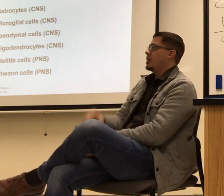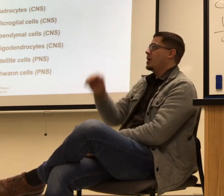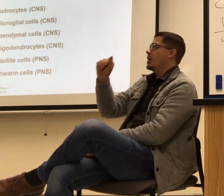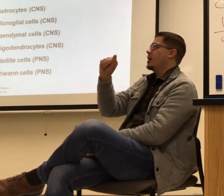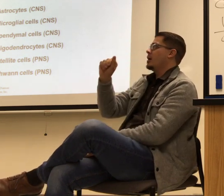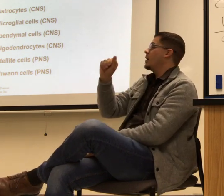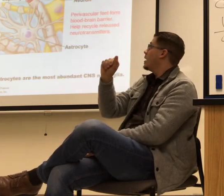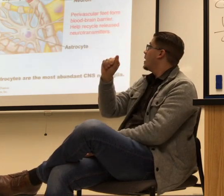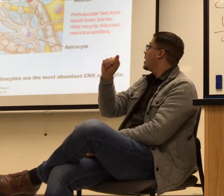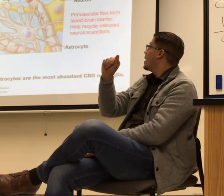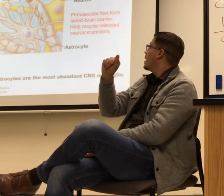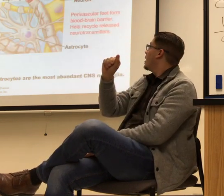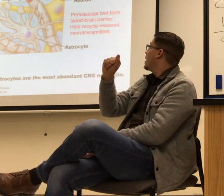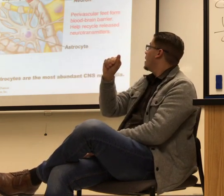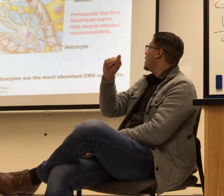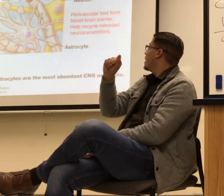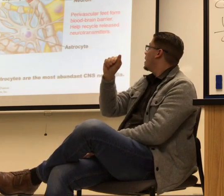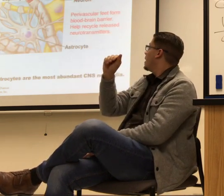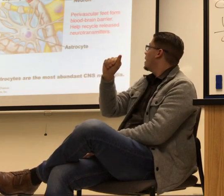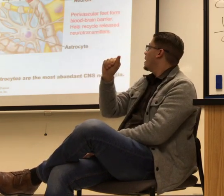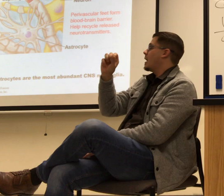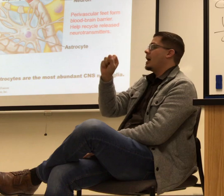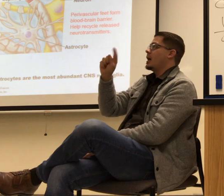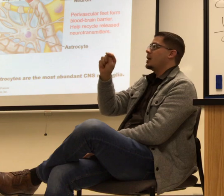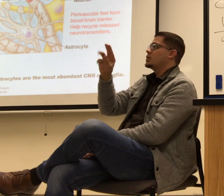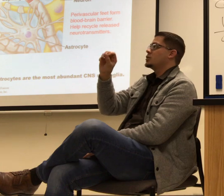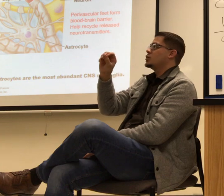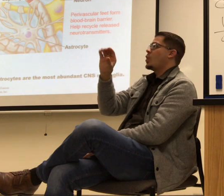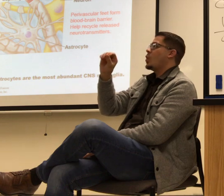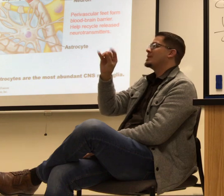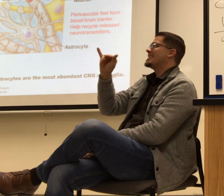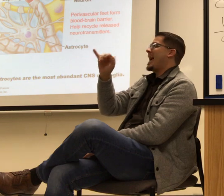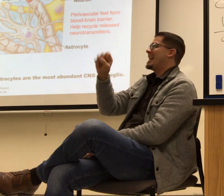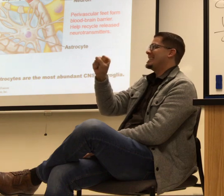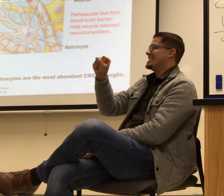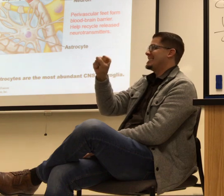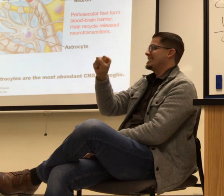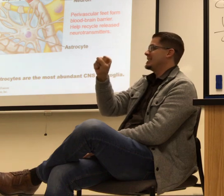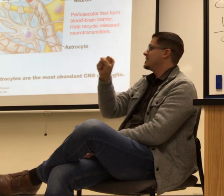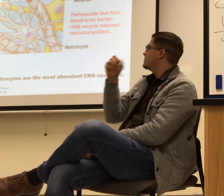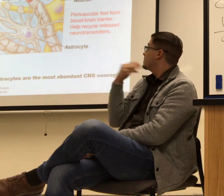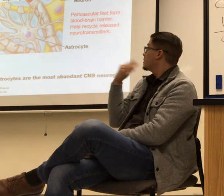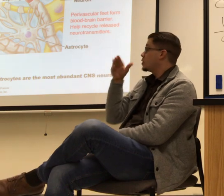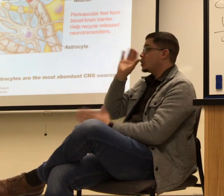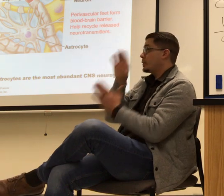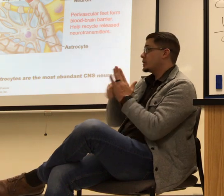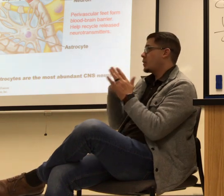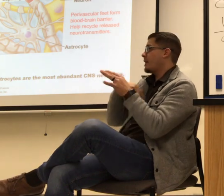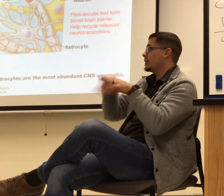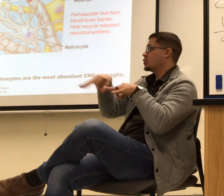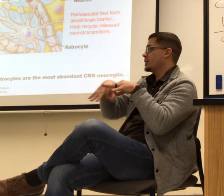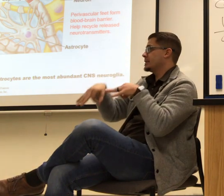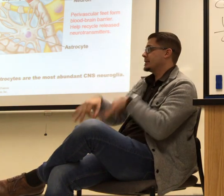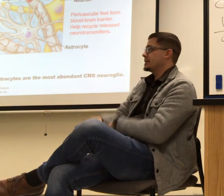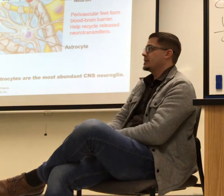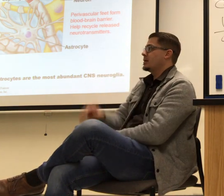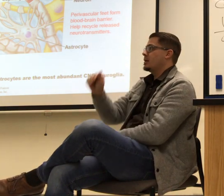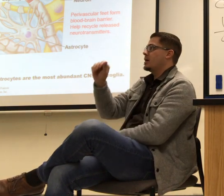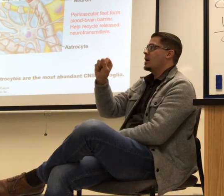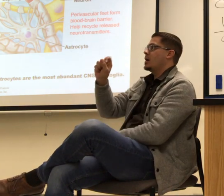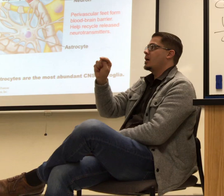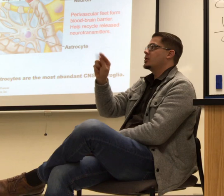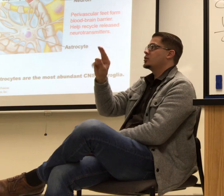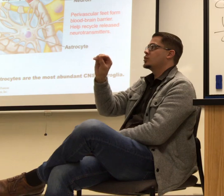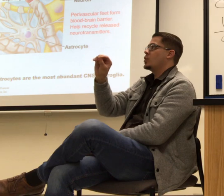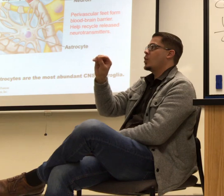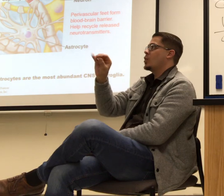Astrocytes, I think that's my first slide there. It's a good picture. I like these pictures, and I have some descriptions here.